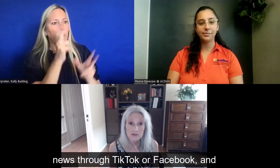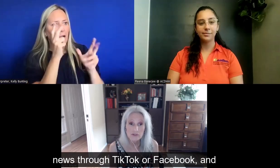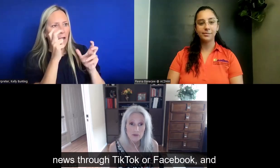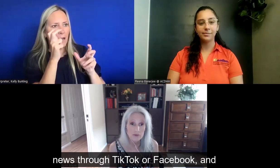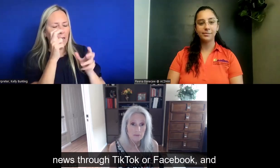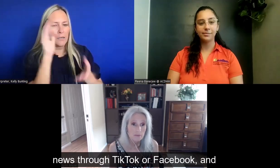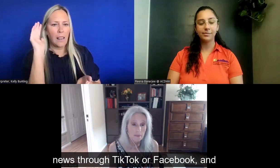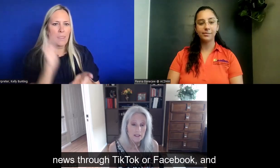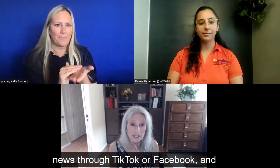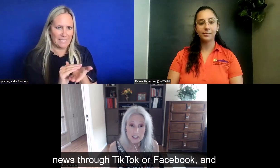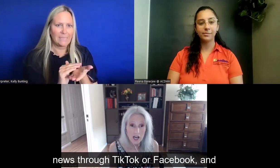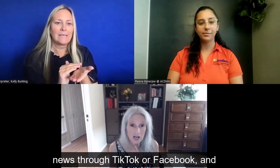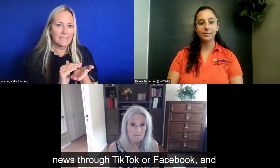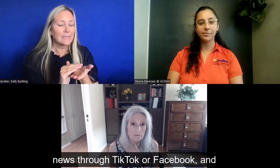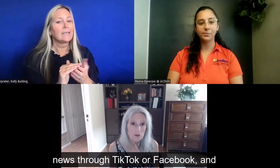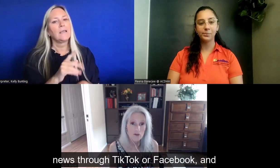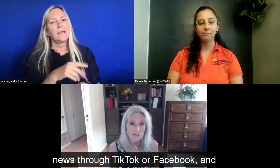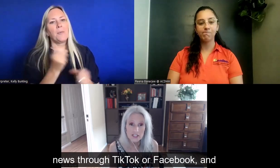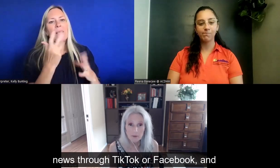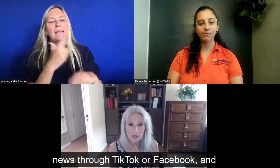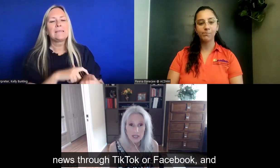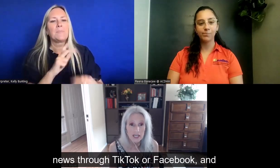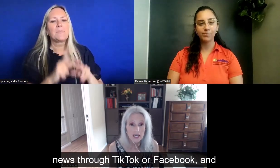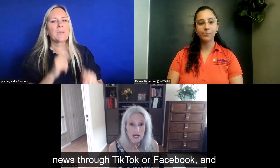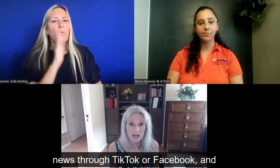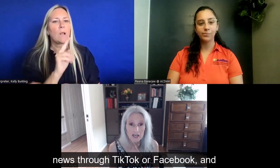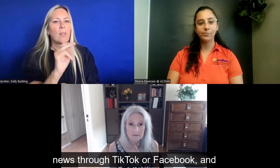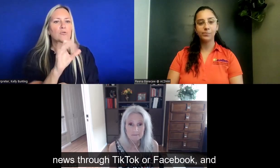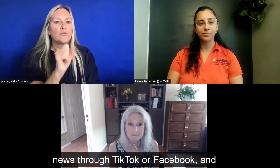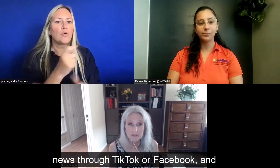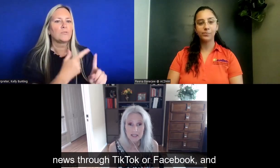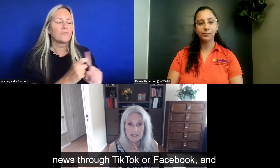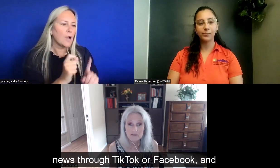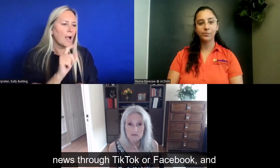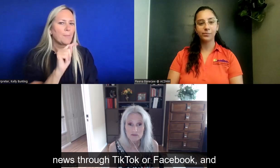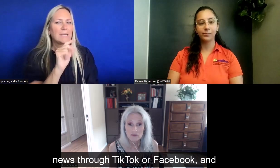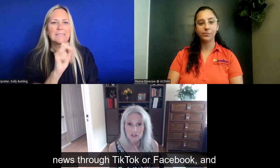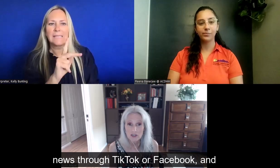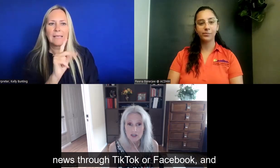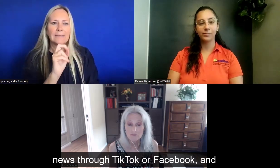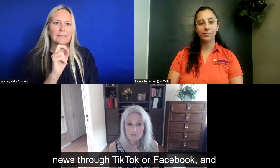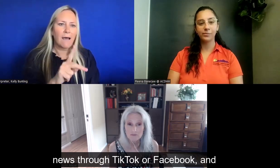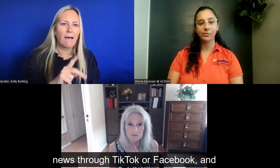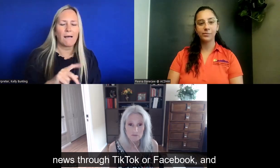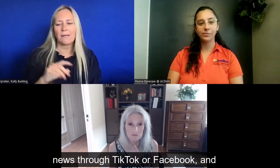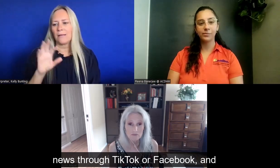their news through TikTok or Facebook and